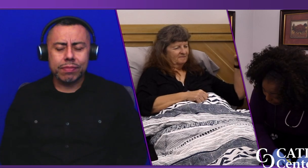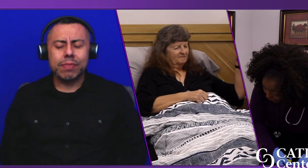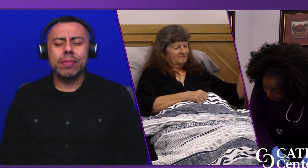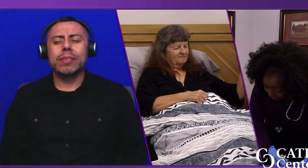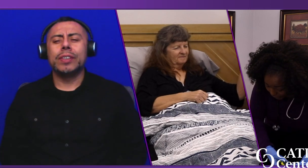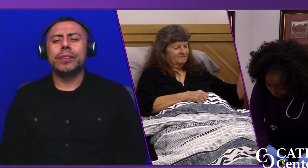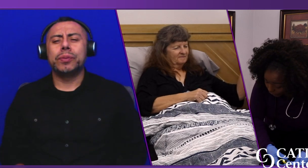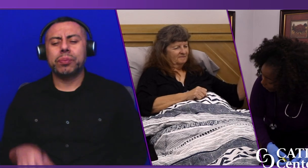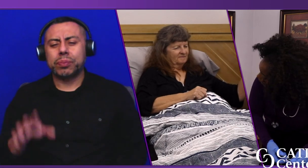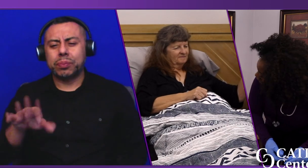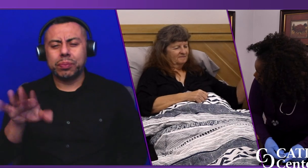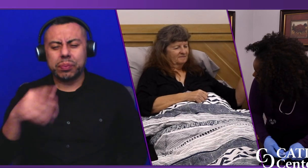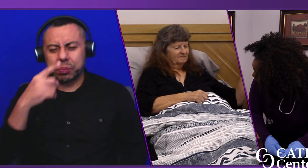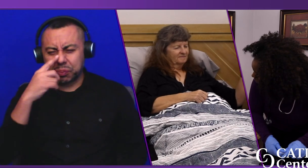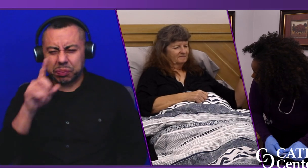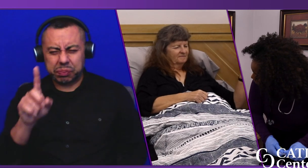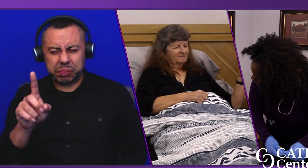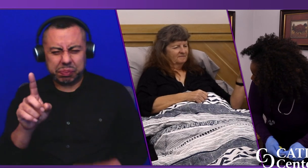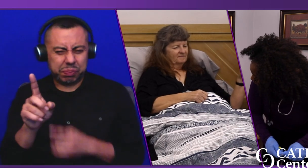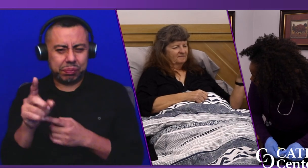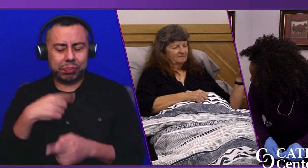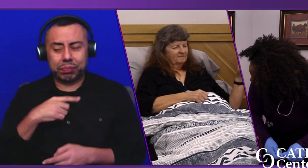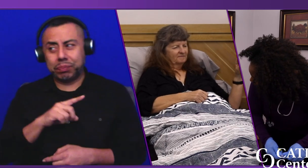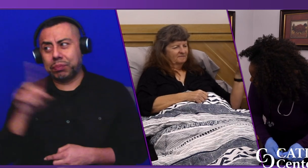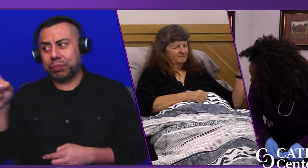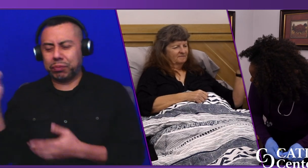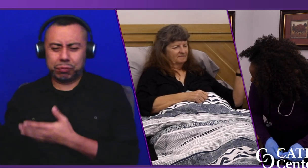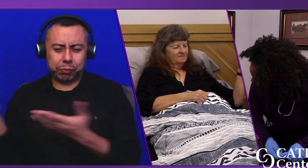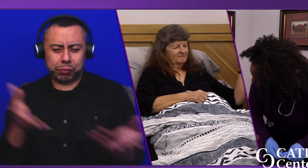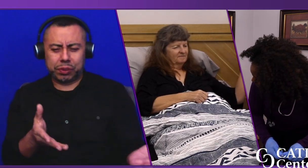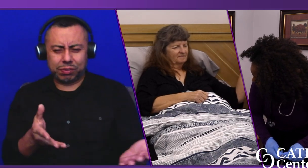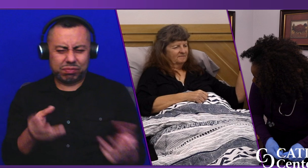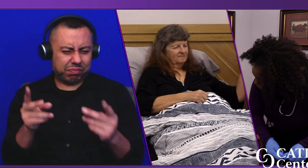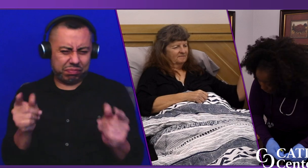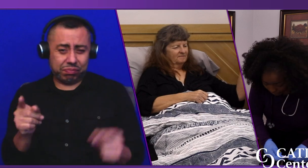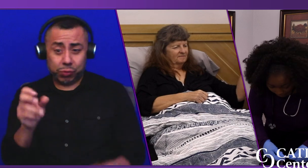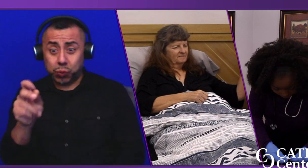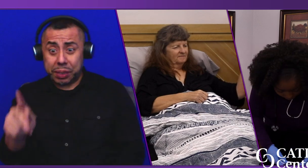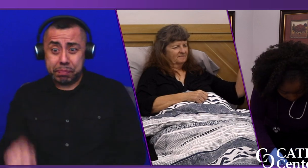One moment, if I could just go get a cover, I'll be right back, okay?"